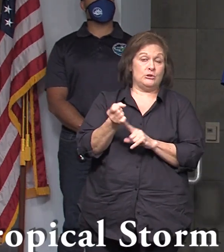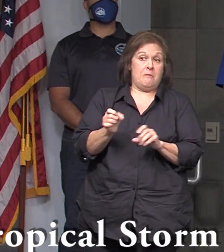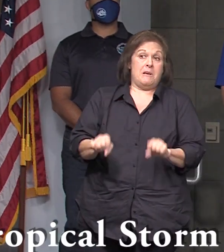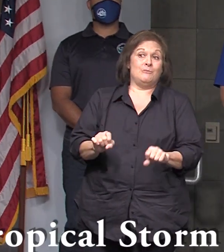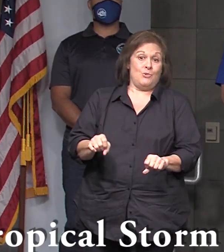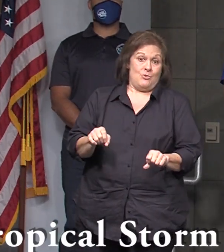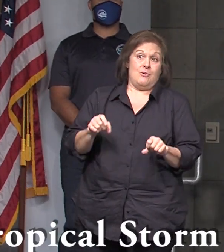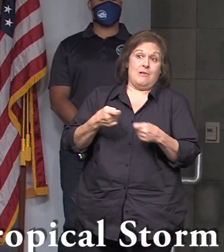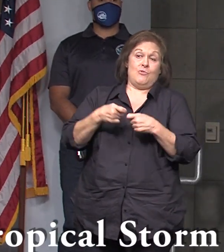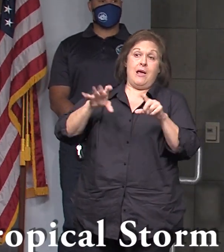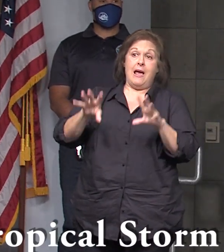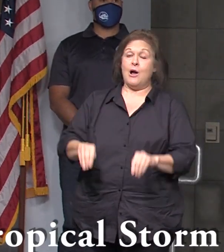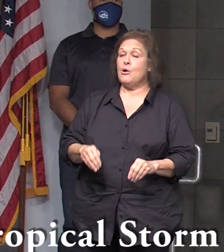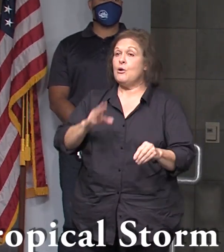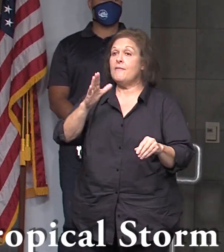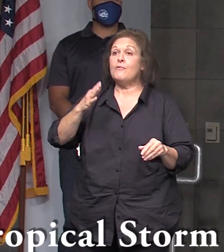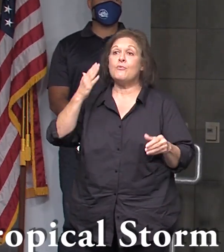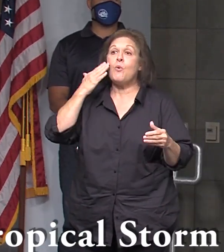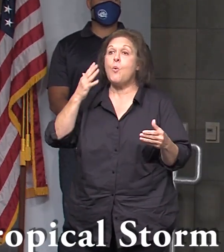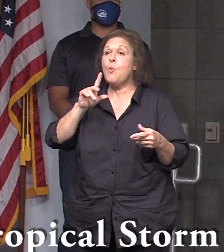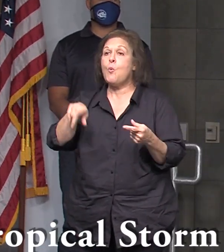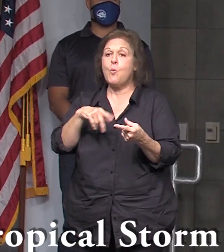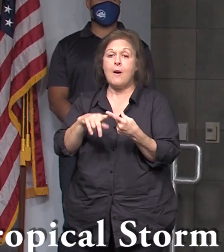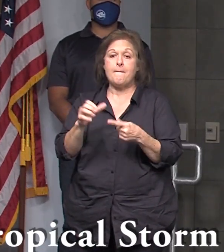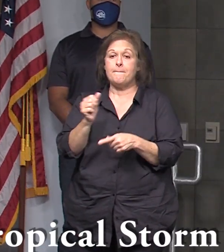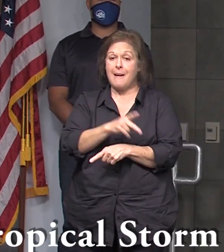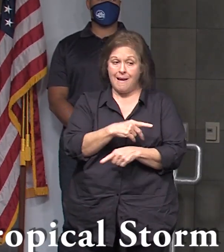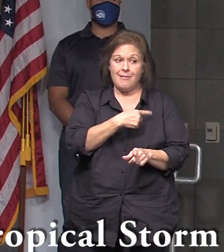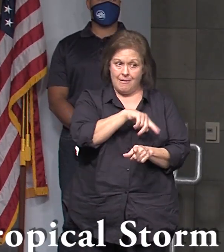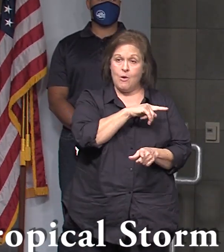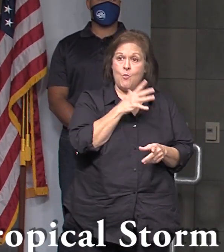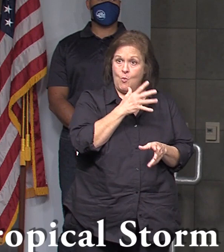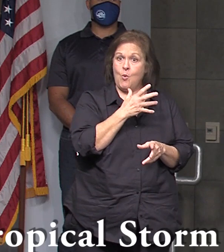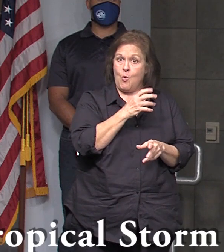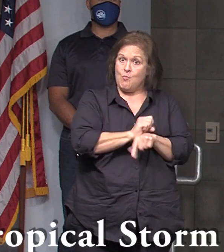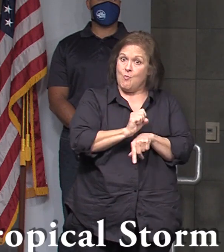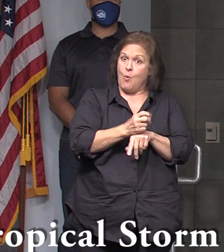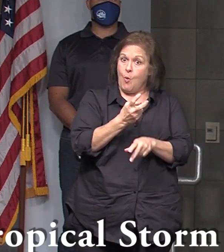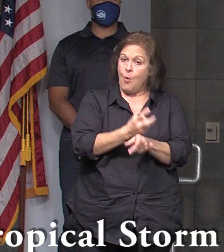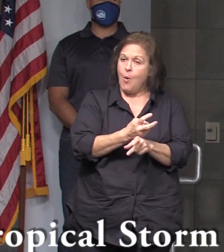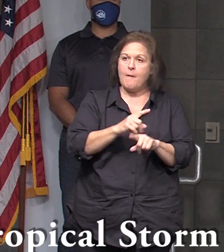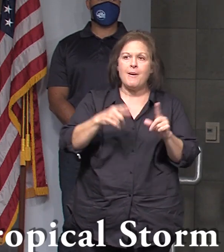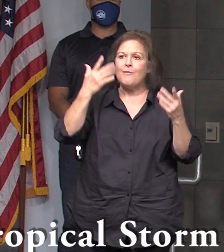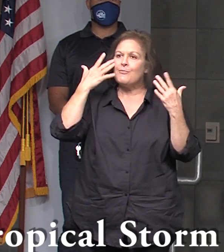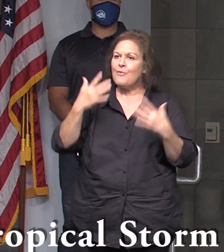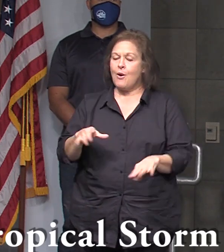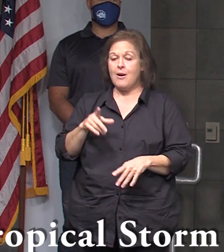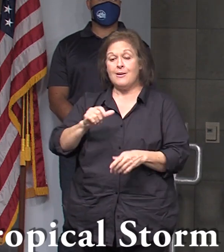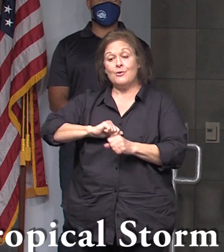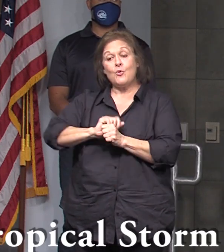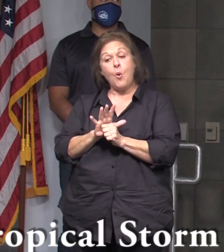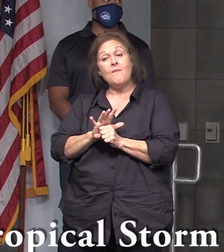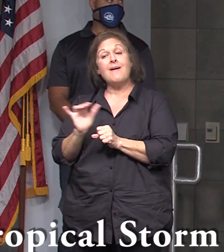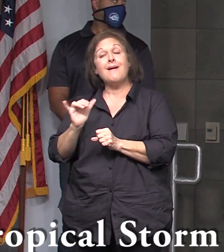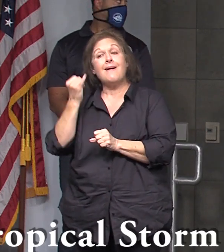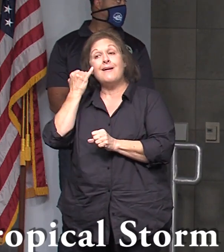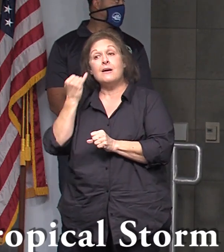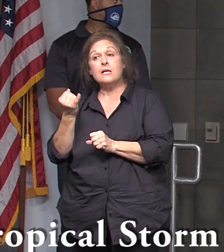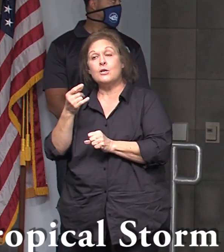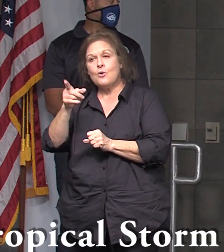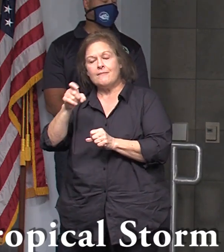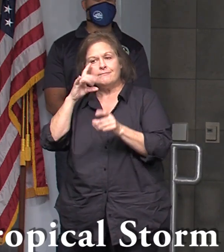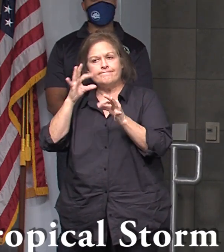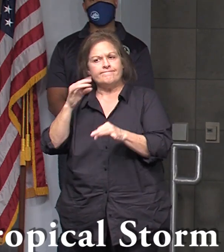you could lose electricity, and who knows when it would. I mean, they're going to do their best, but this is just like COVID. You have to look at your individual risks and make